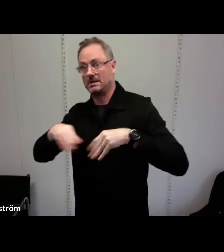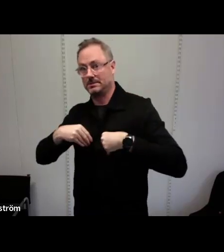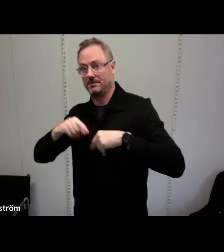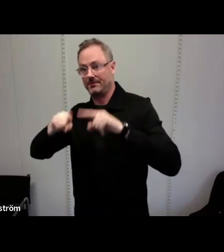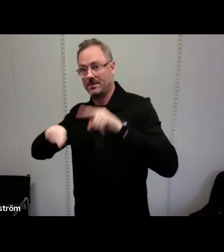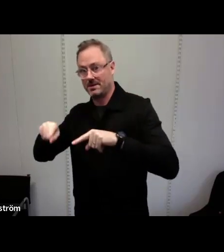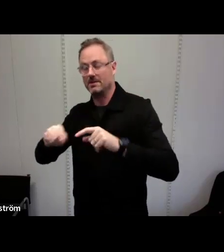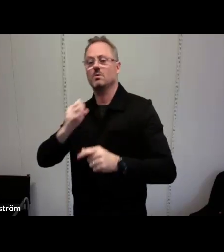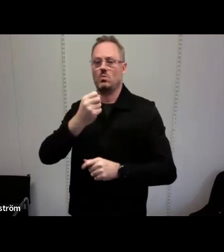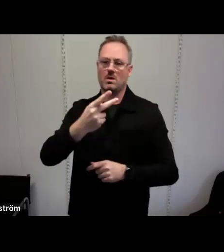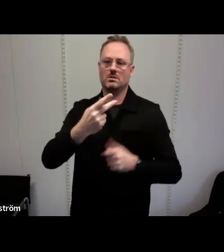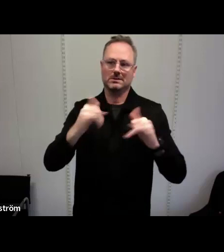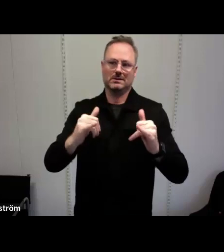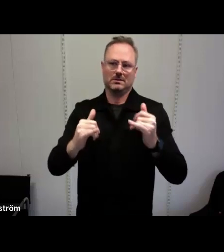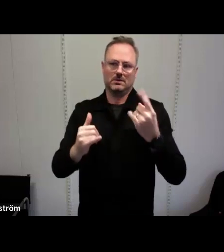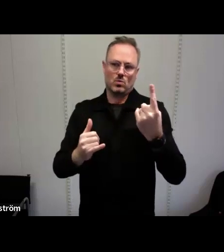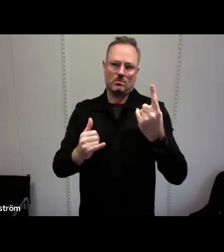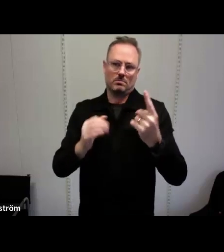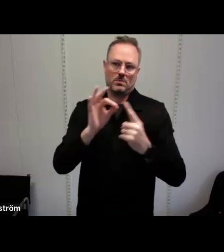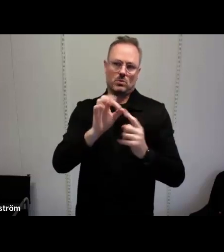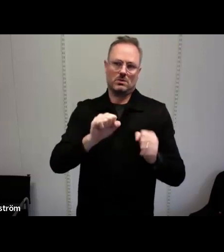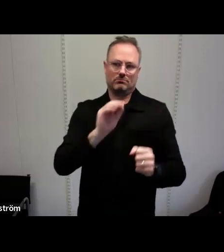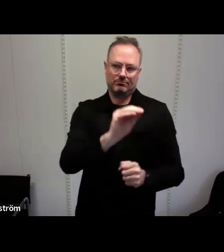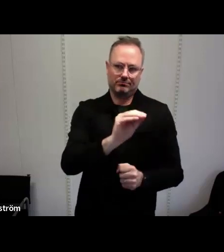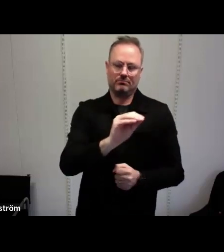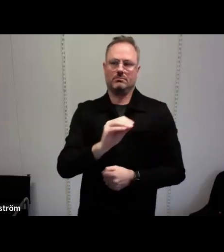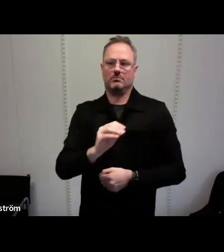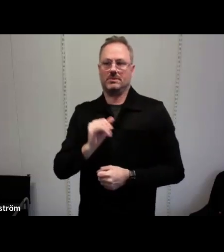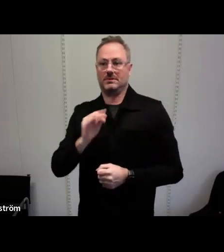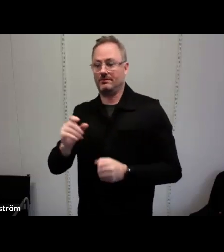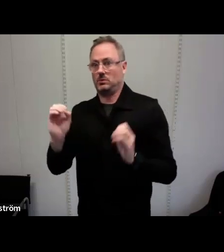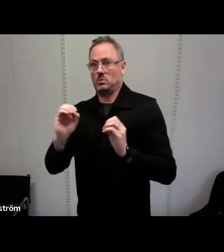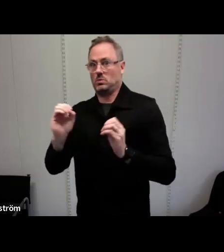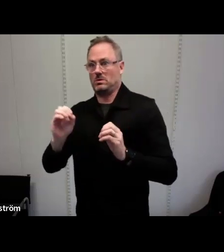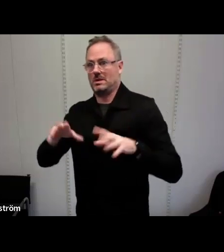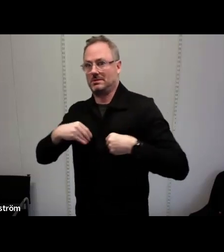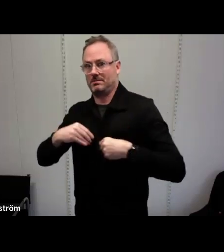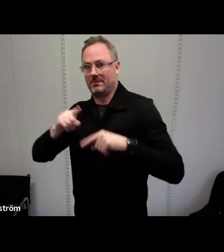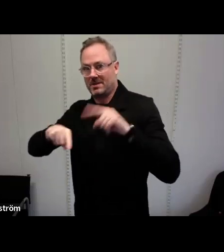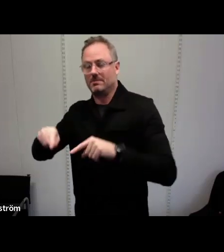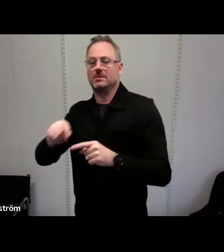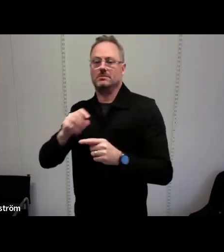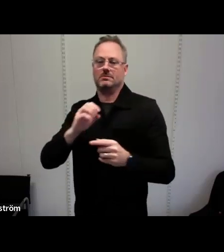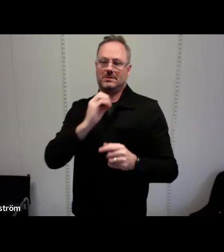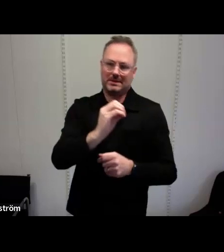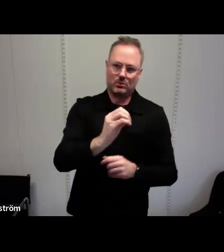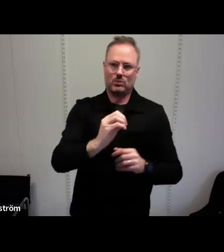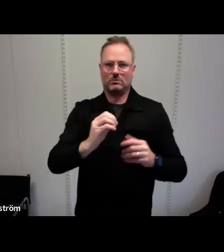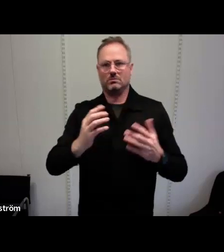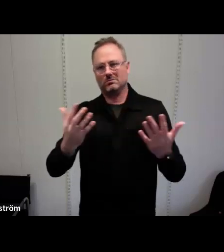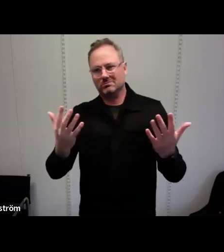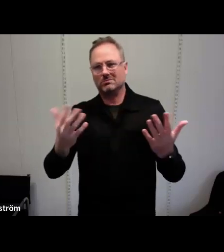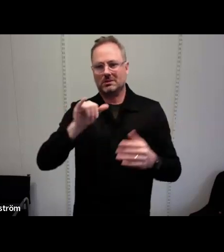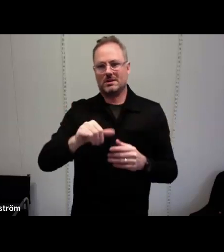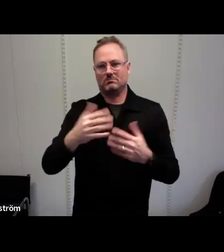when we have these variations, we know whether or not a variation is considered acceptable and they still receive the full points for that, or if we determine